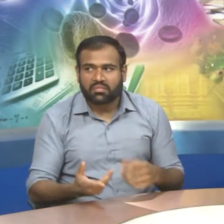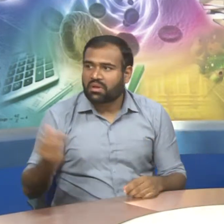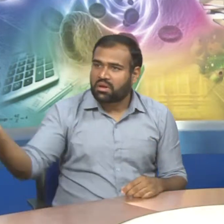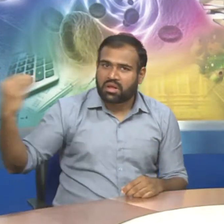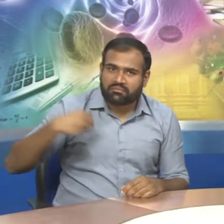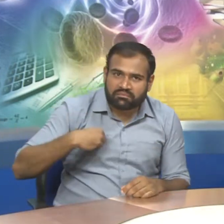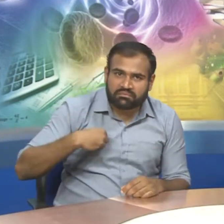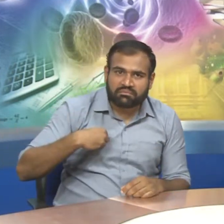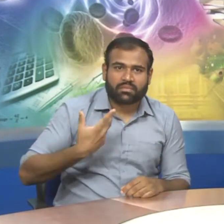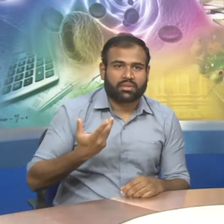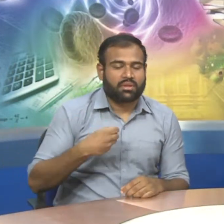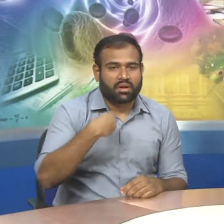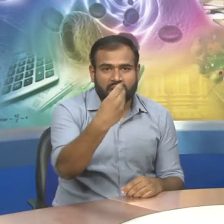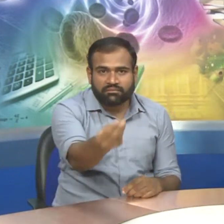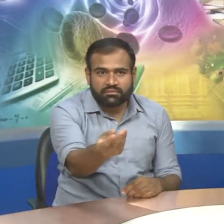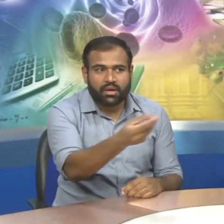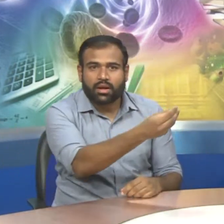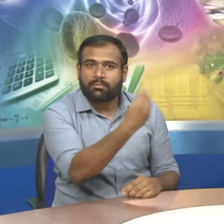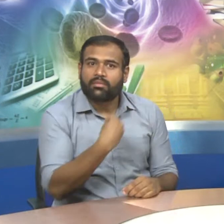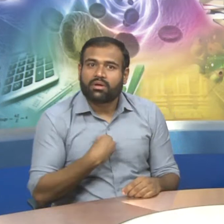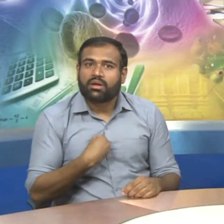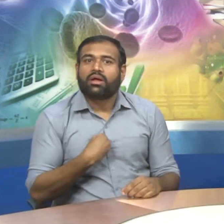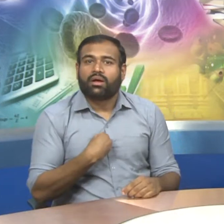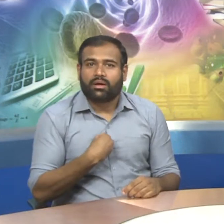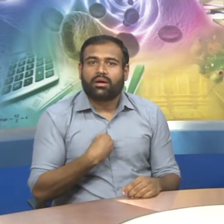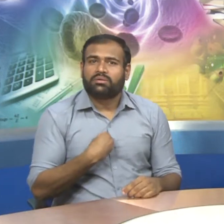Similarly, the word give, I give you and you give me.